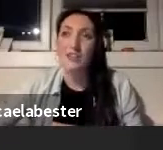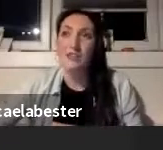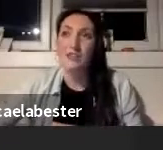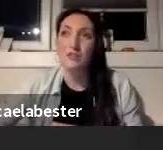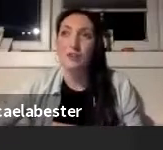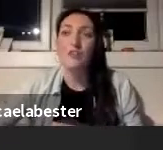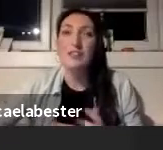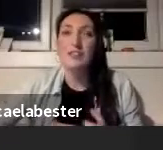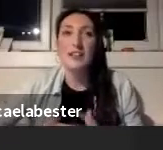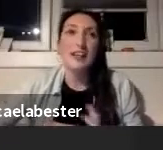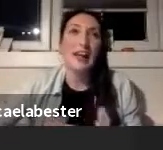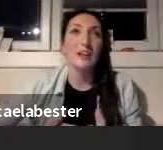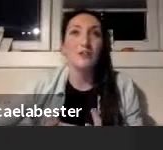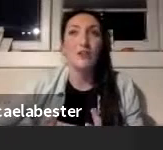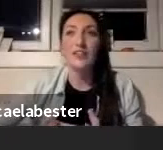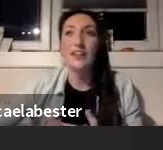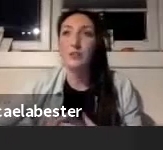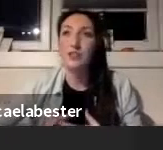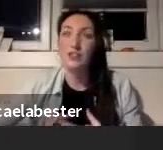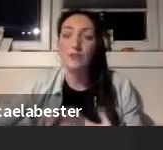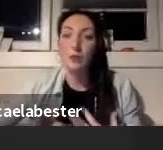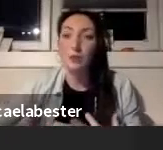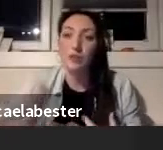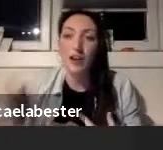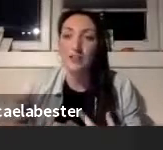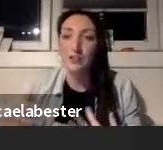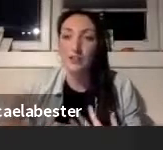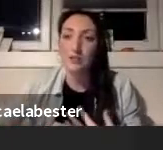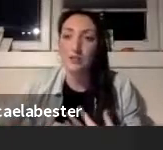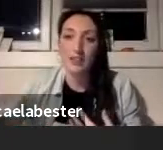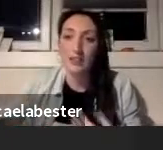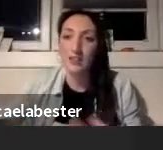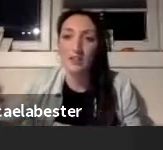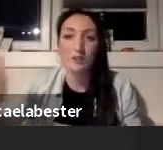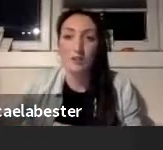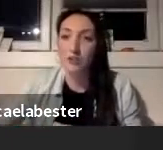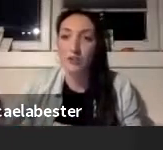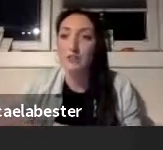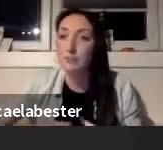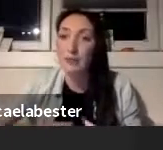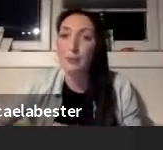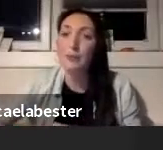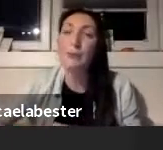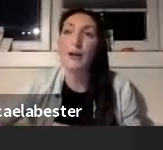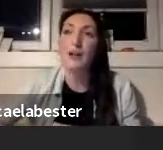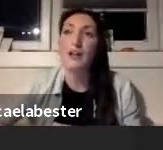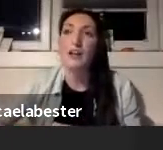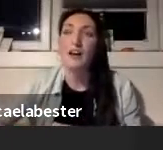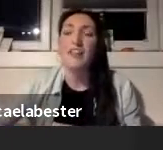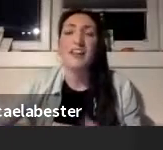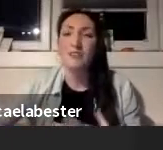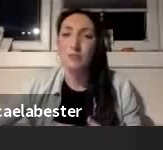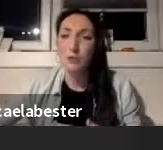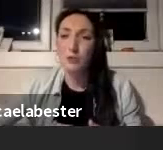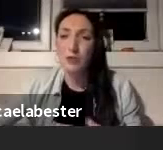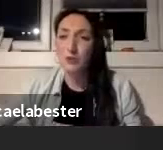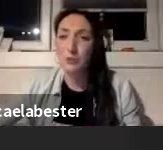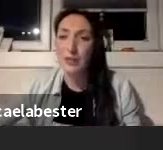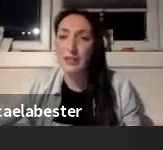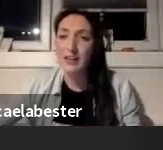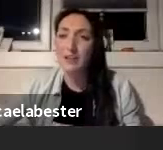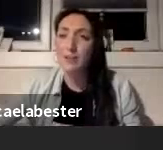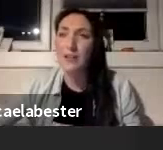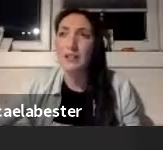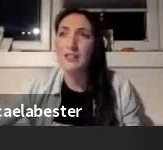It just, obviously studying any foreign language kind of opens your eyes to another culture and people, but I think even more so